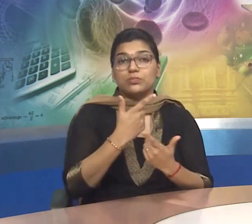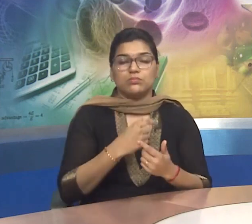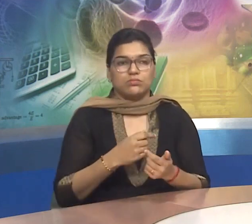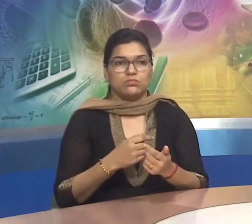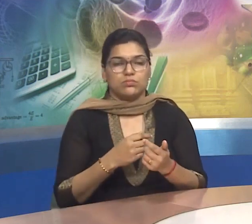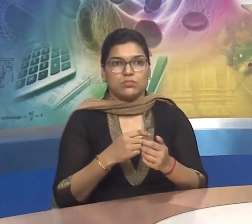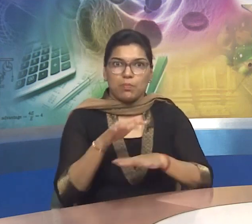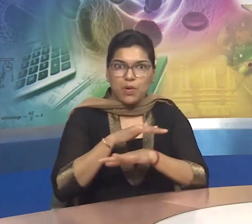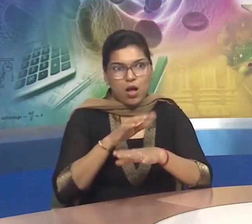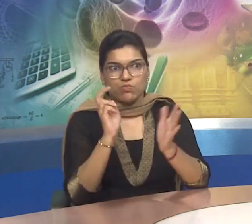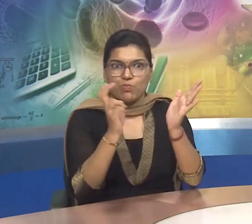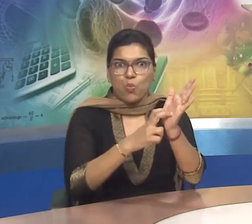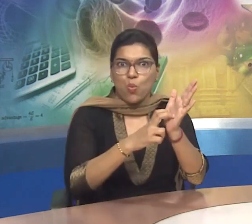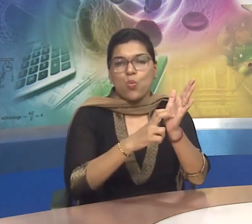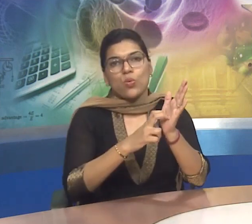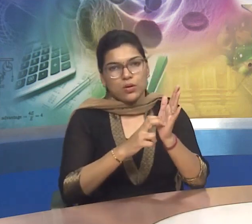This word is reserve.